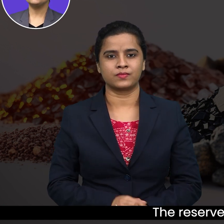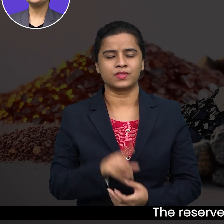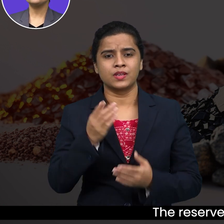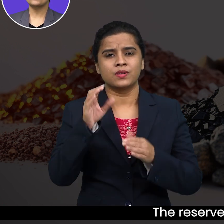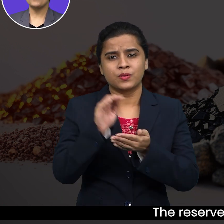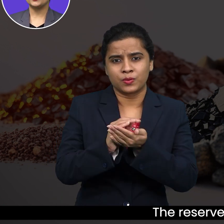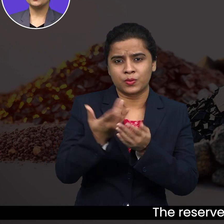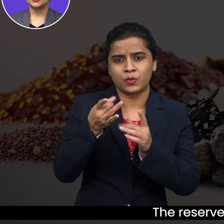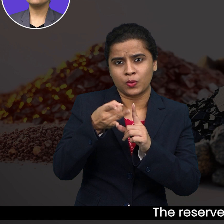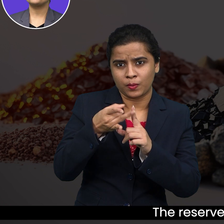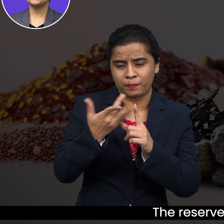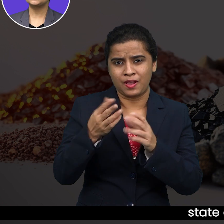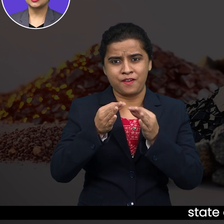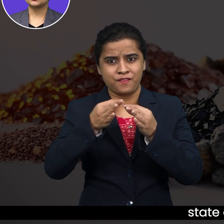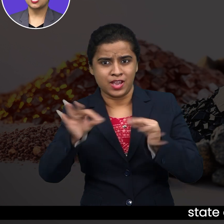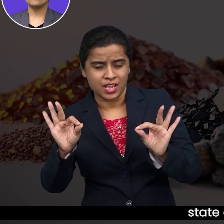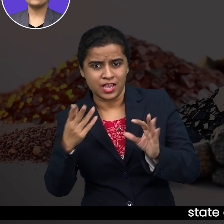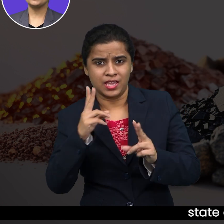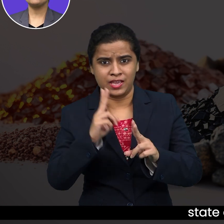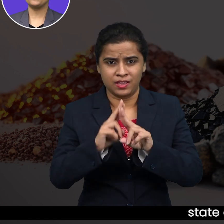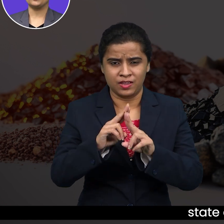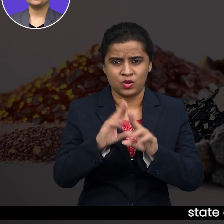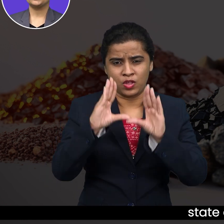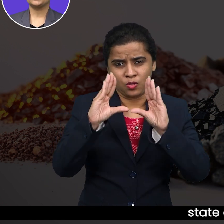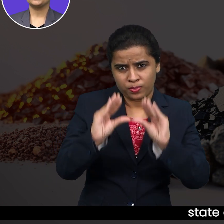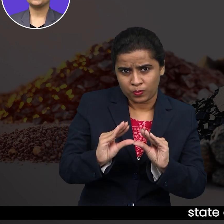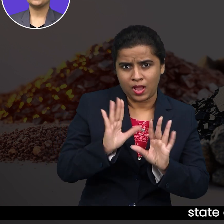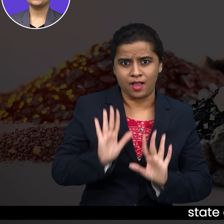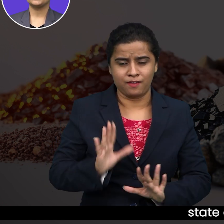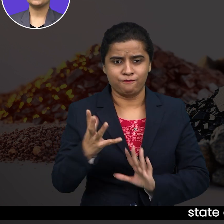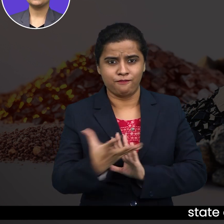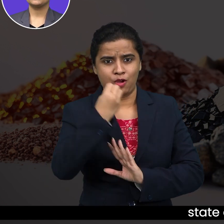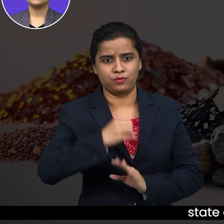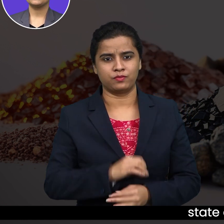The reserves of copper in free state are very few.